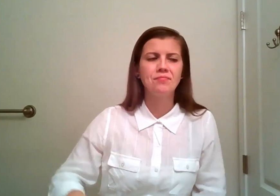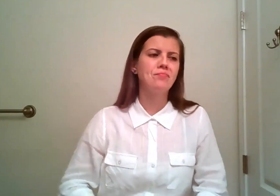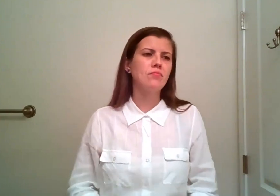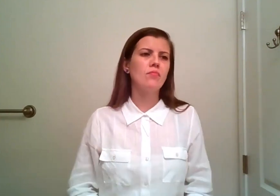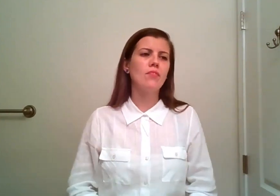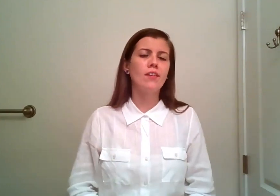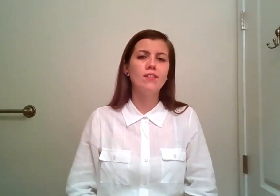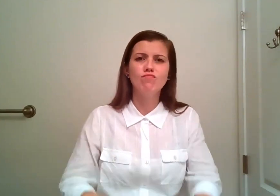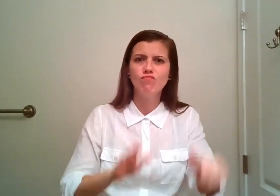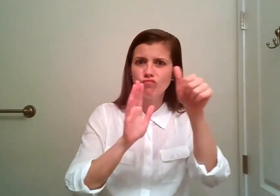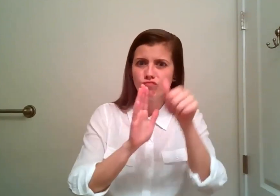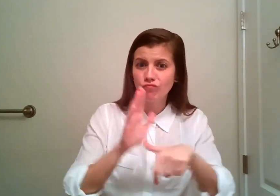At the time, I was only 3 years old.